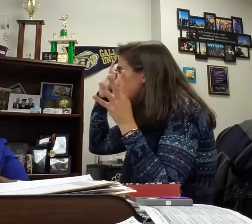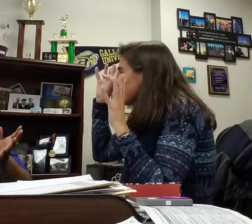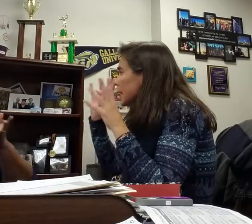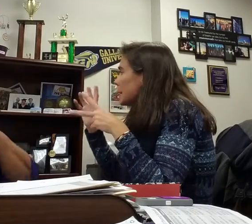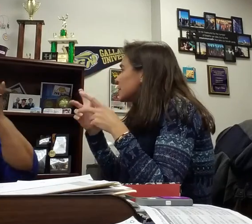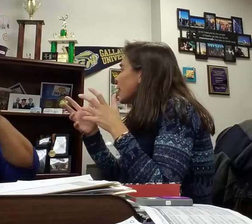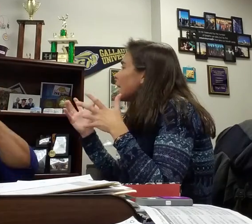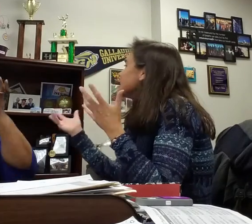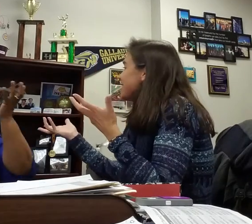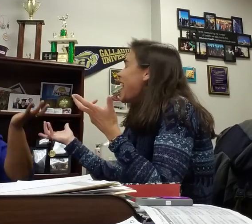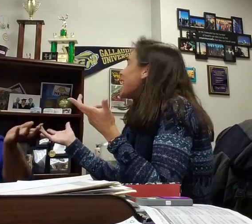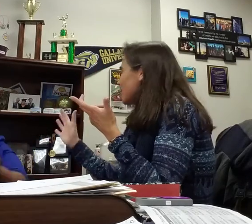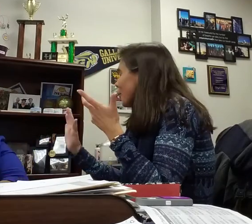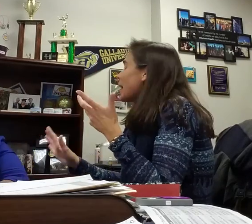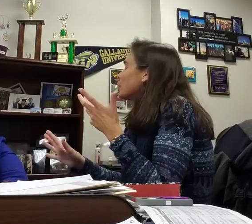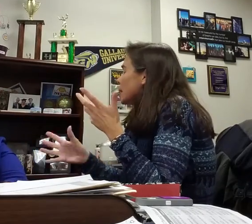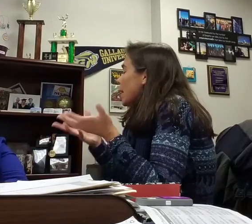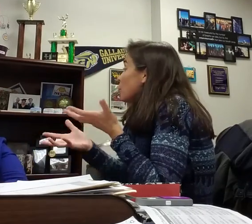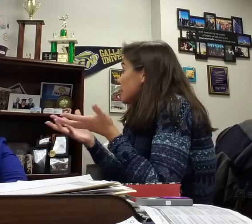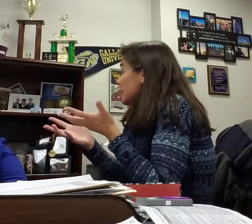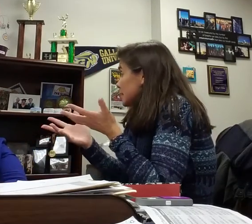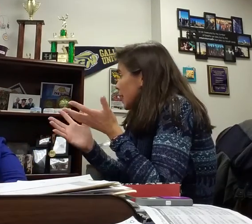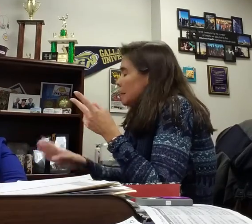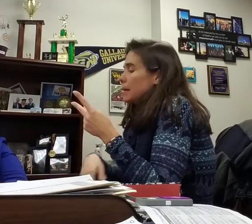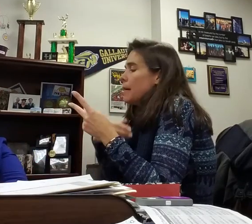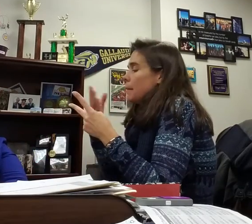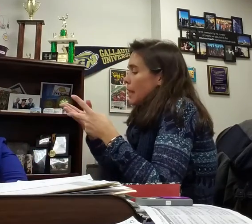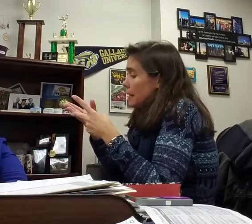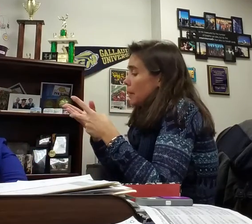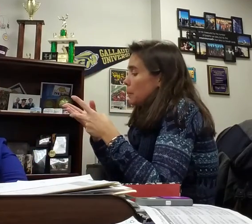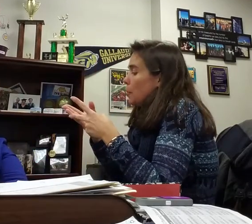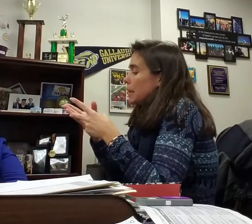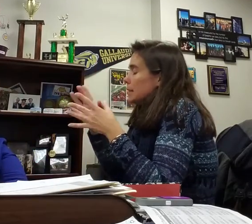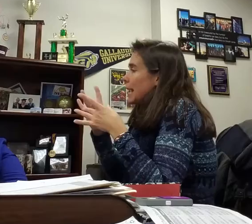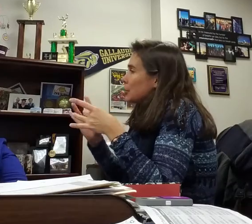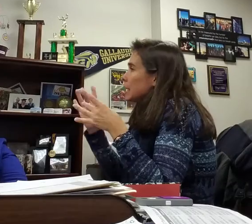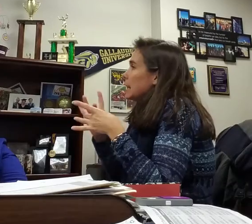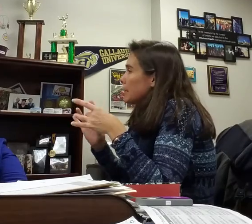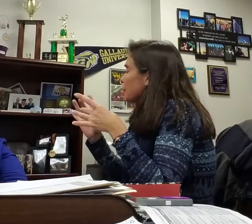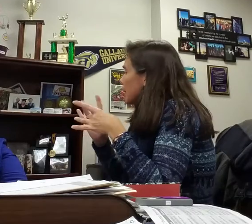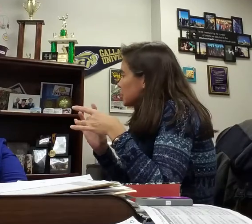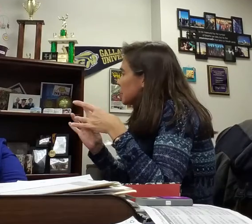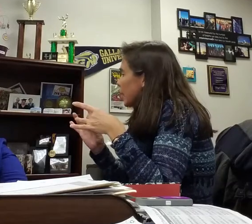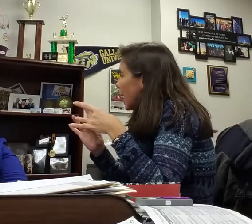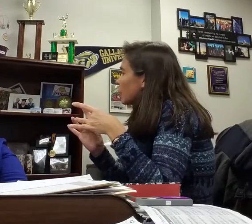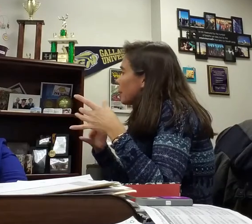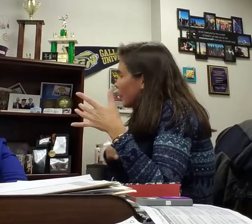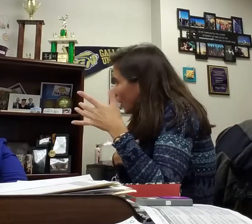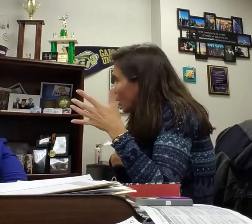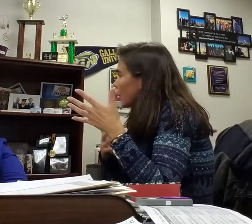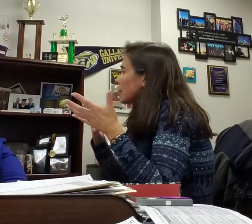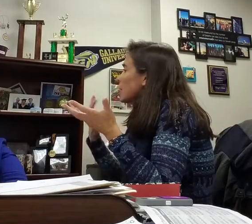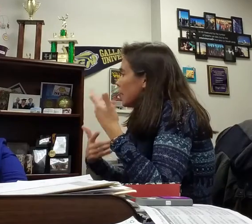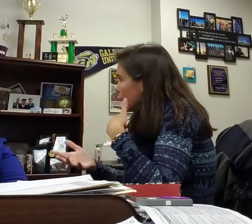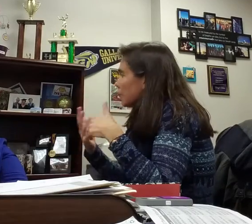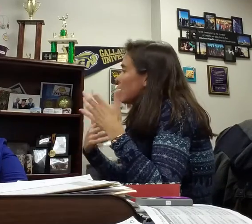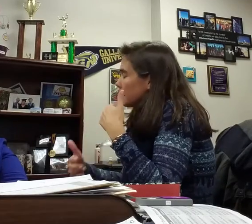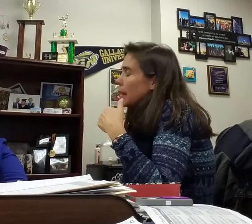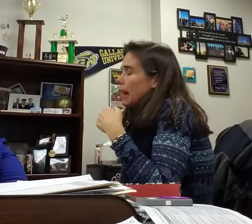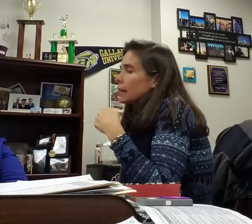the name signs and that and all that could help with the excitement. Then the other point is actually getting information out about the heart and that kind of